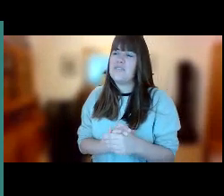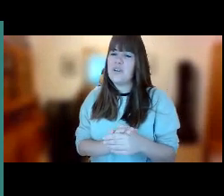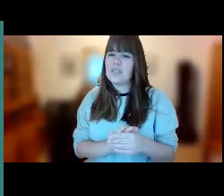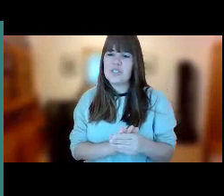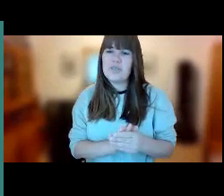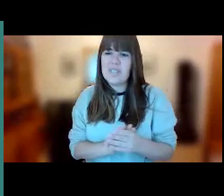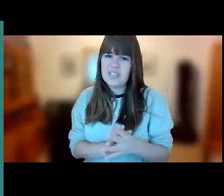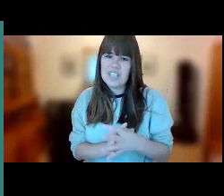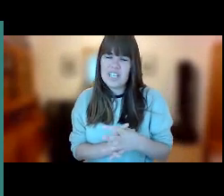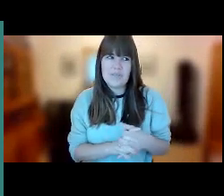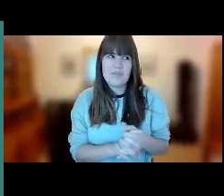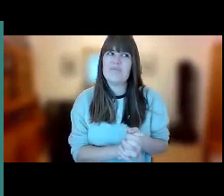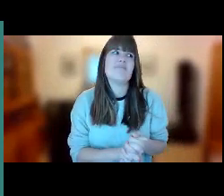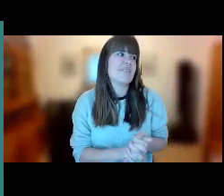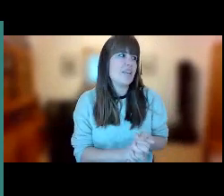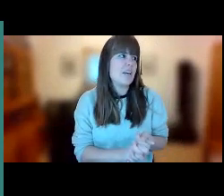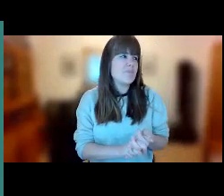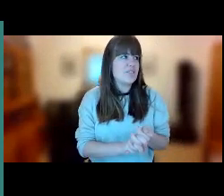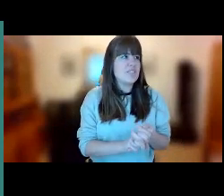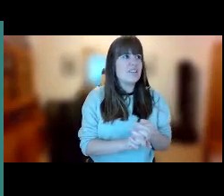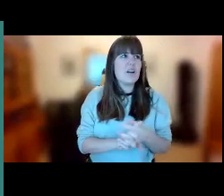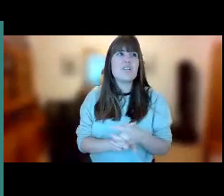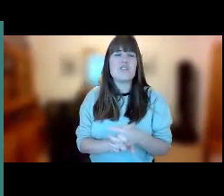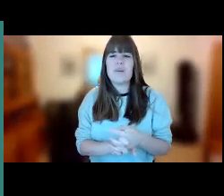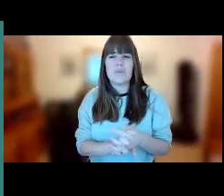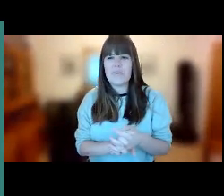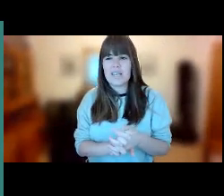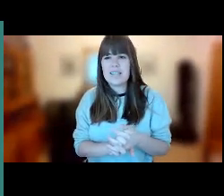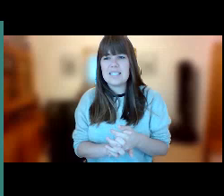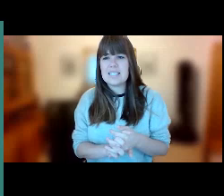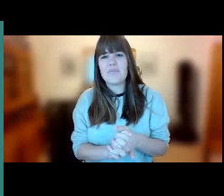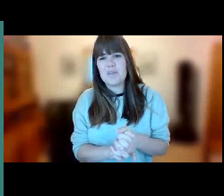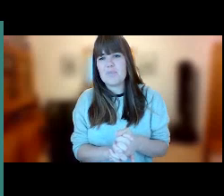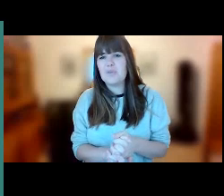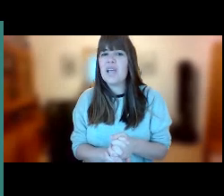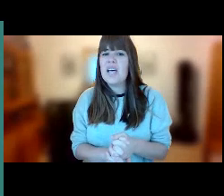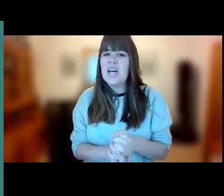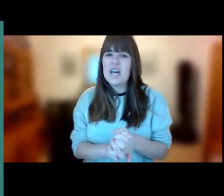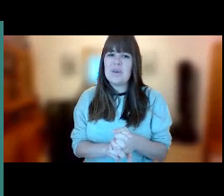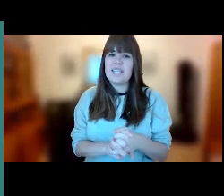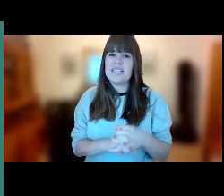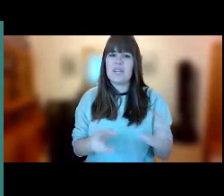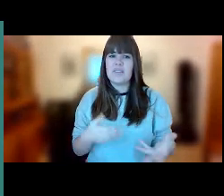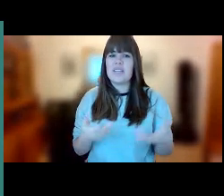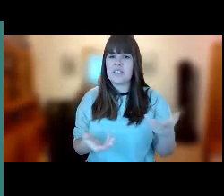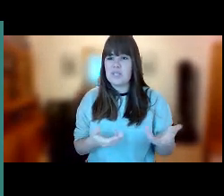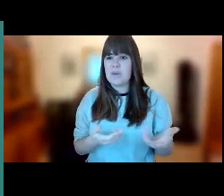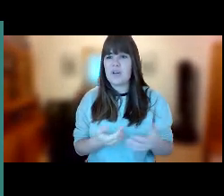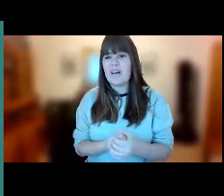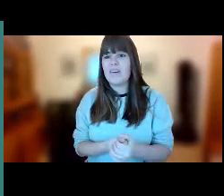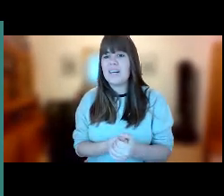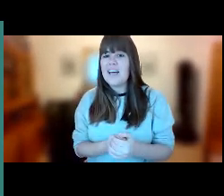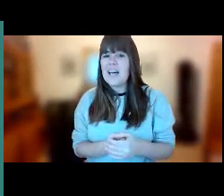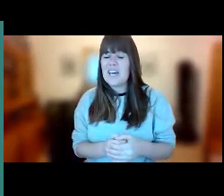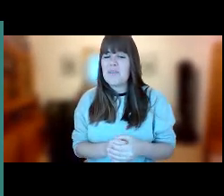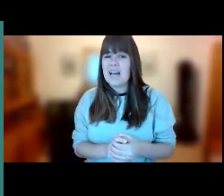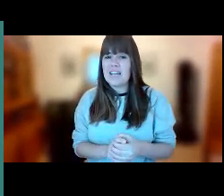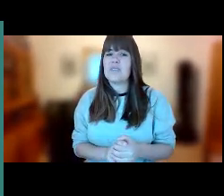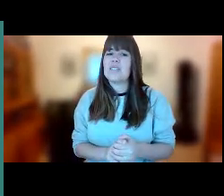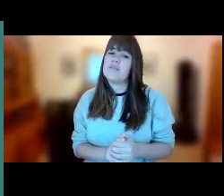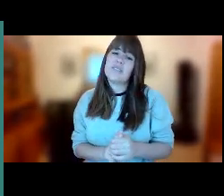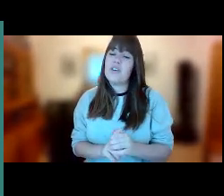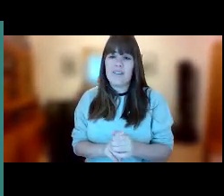did focus groups last year with just under 100 people. I think we had 97 people. And this is one of the things that we spoke about.